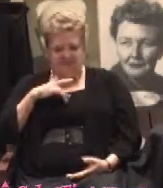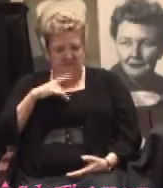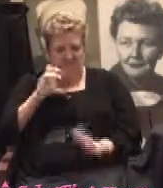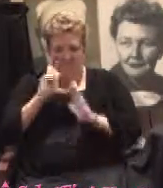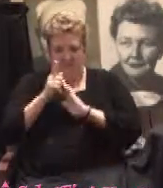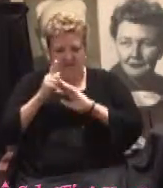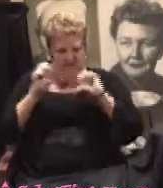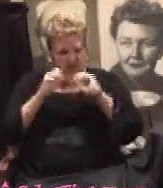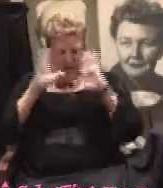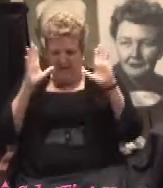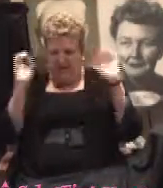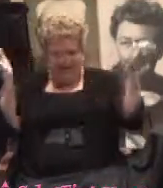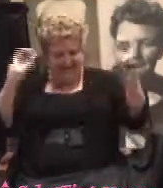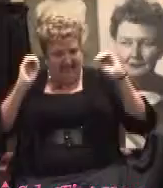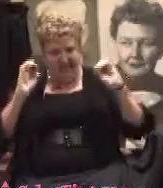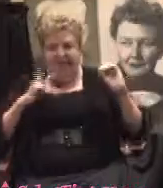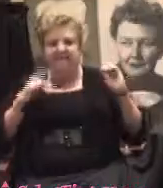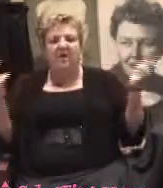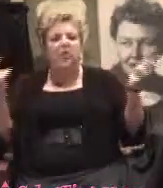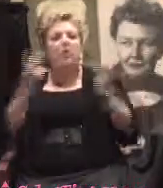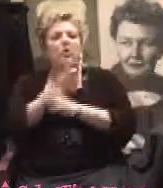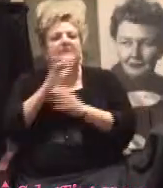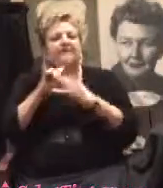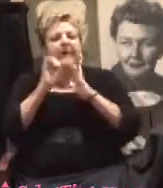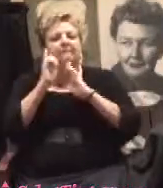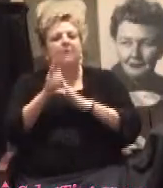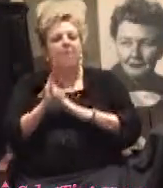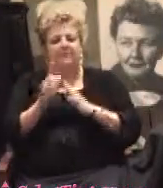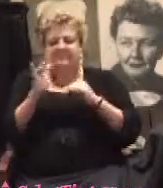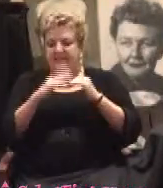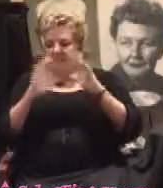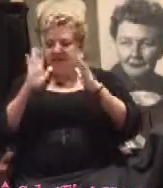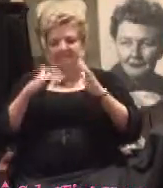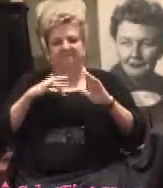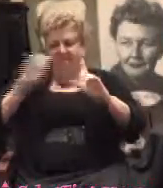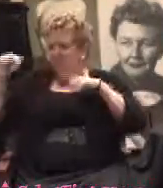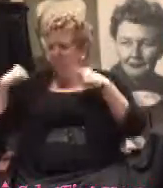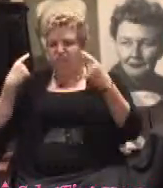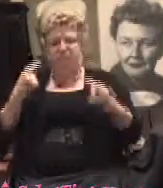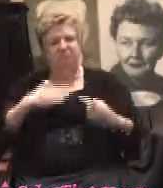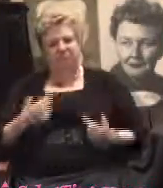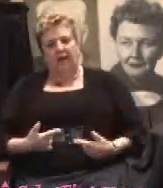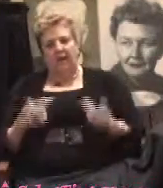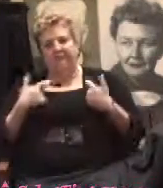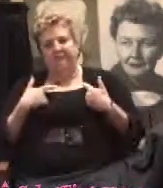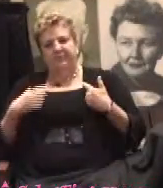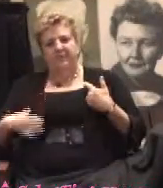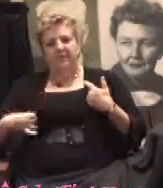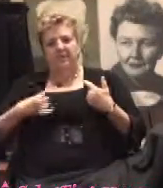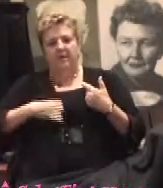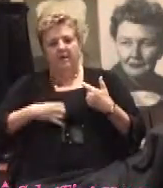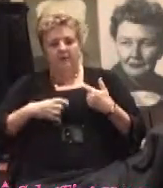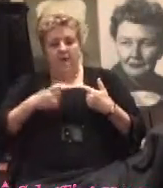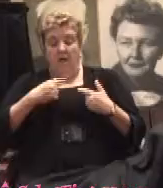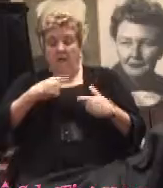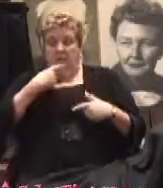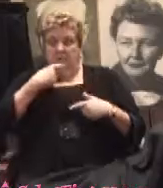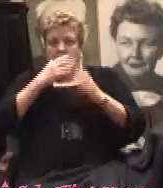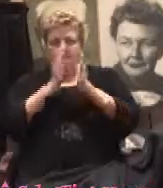felt worse at that moment than I have ever felt in my entire life. And I said a prayer to myself. I was looking at Anna smiling